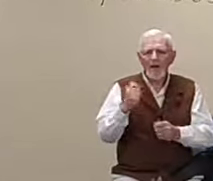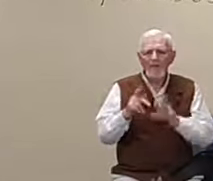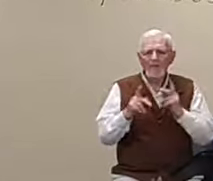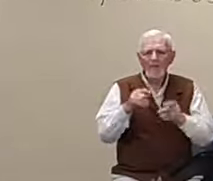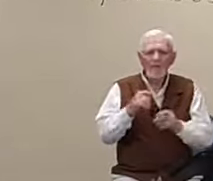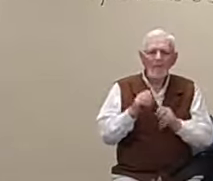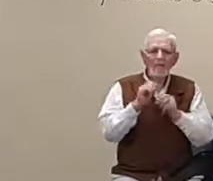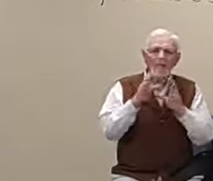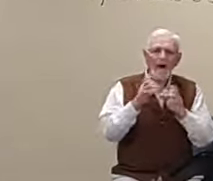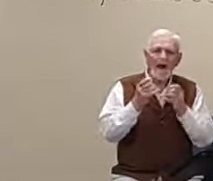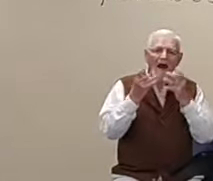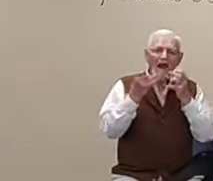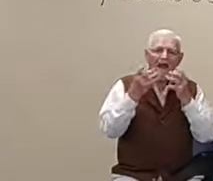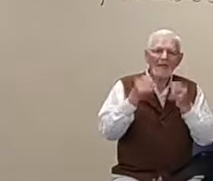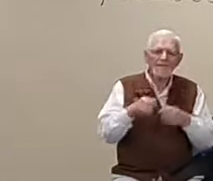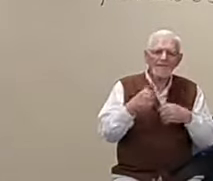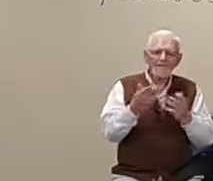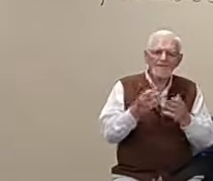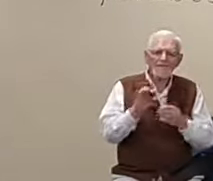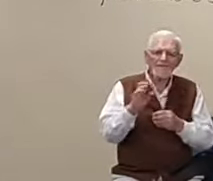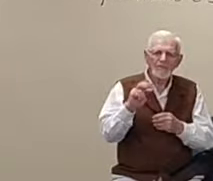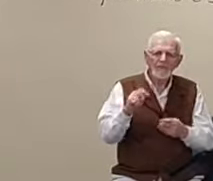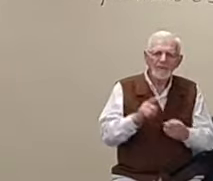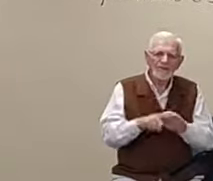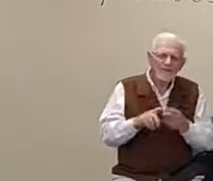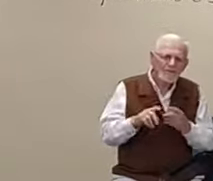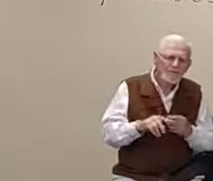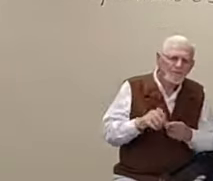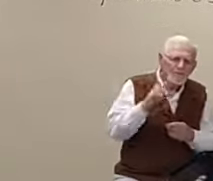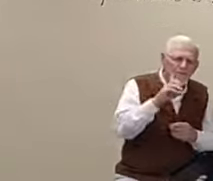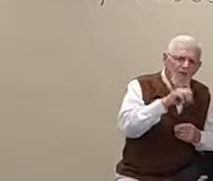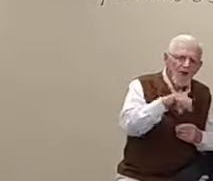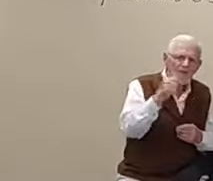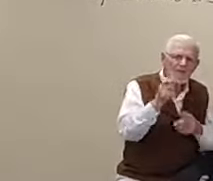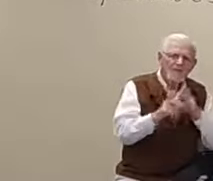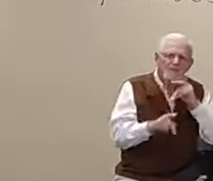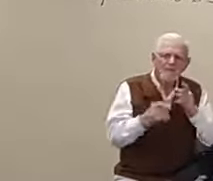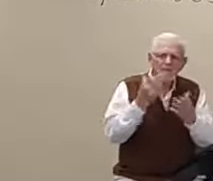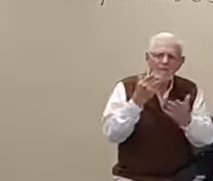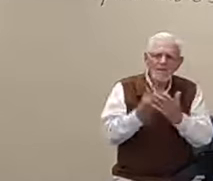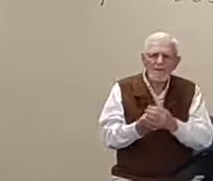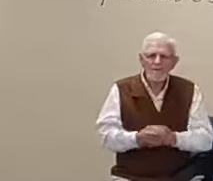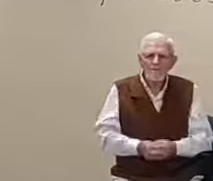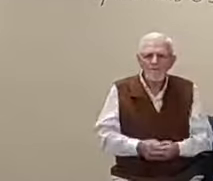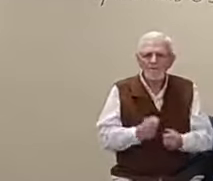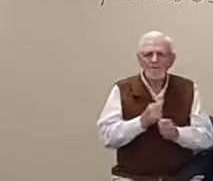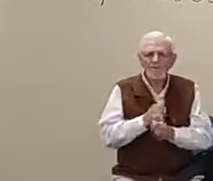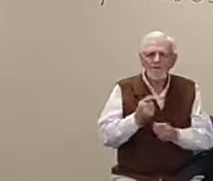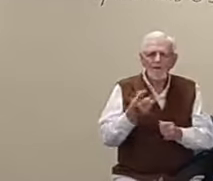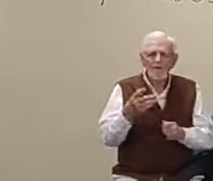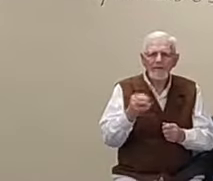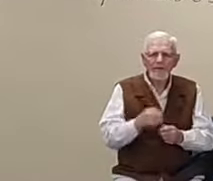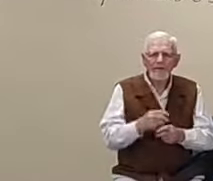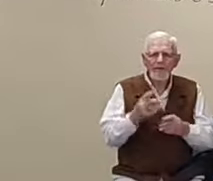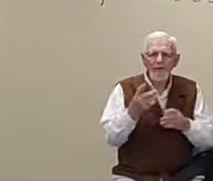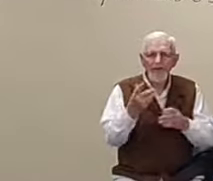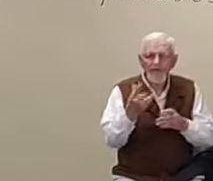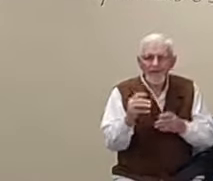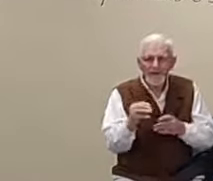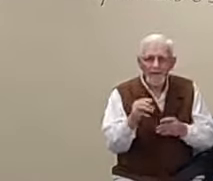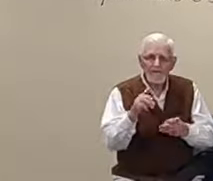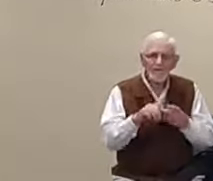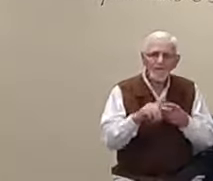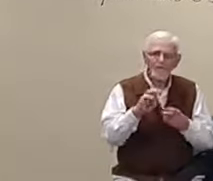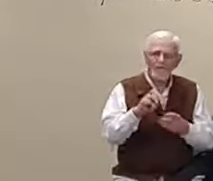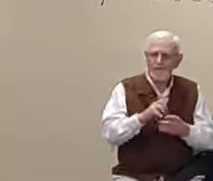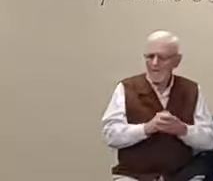giving everybody the benefit of the doubt. And you really seek someone else's good. That's what it means to love them. You want them to be